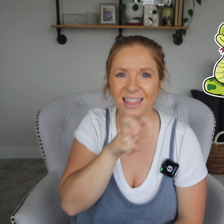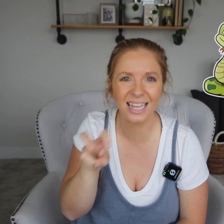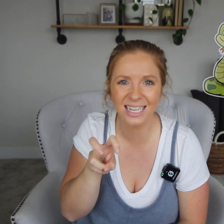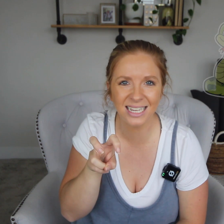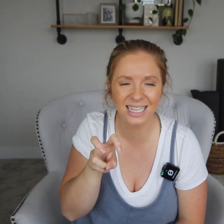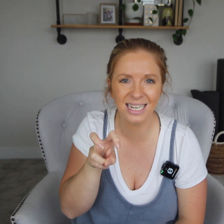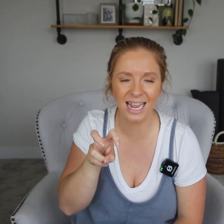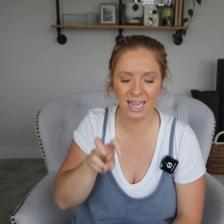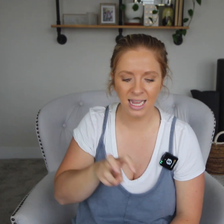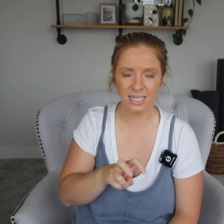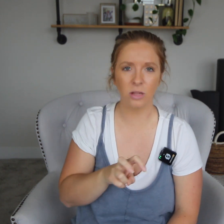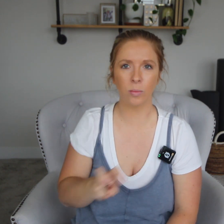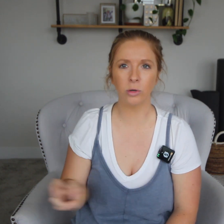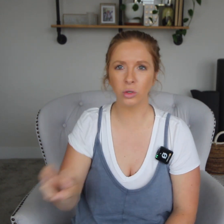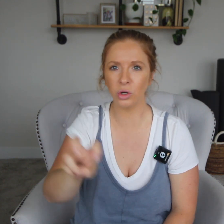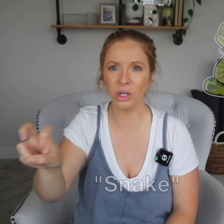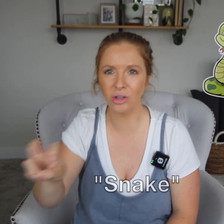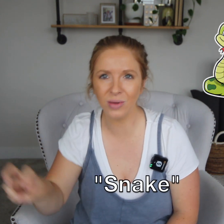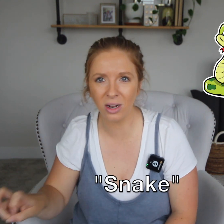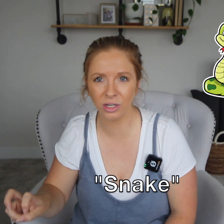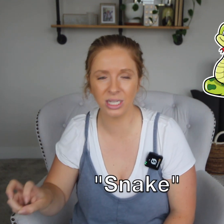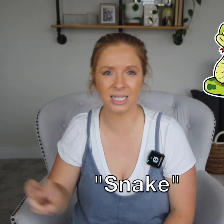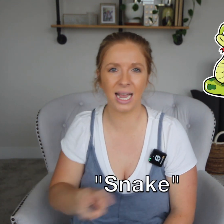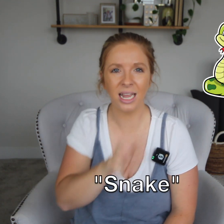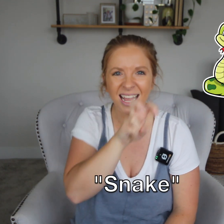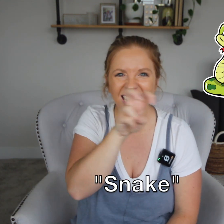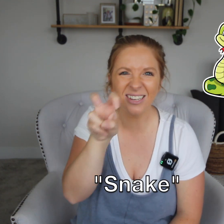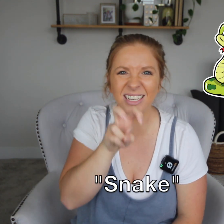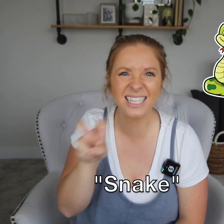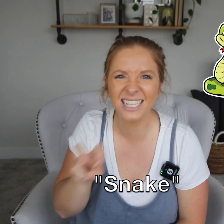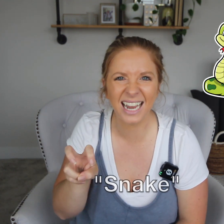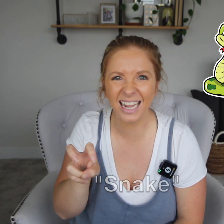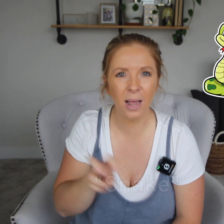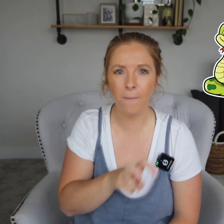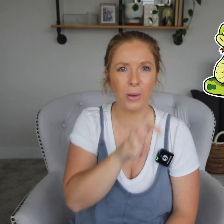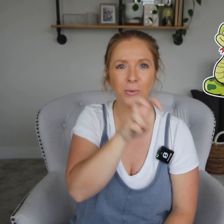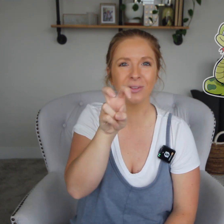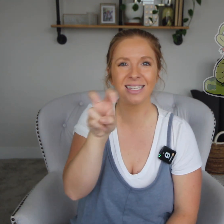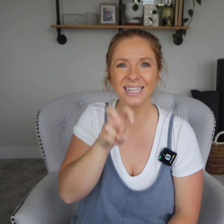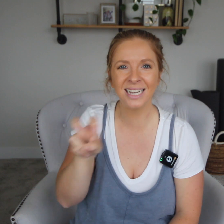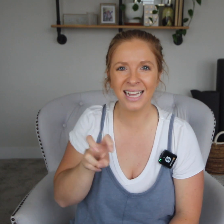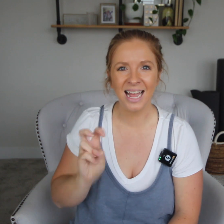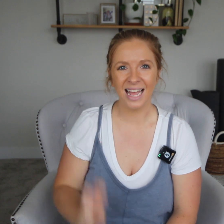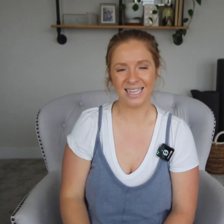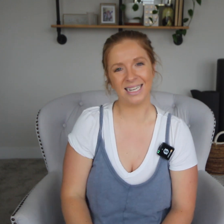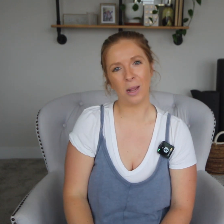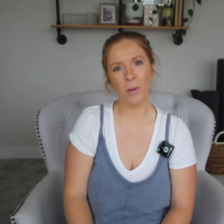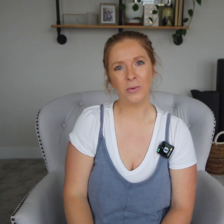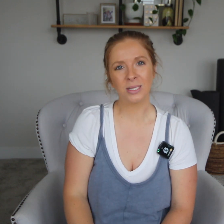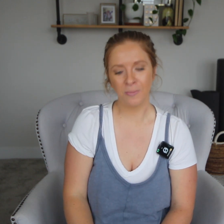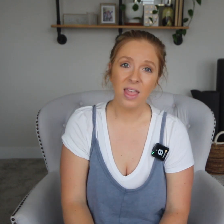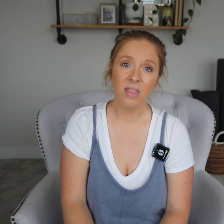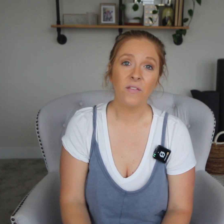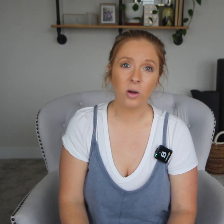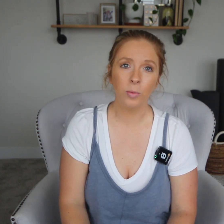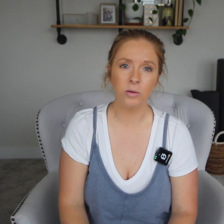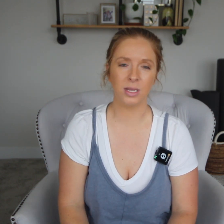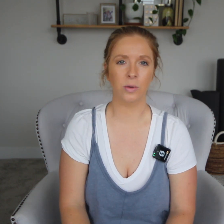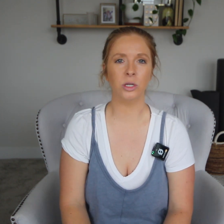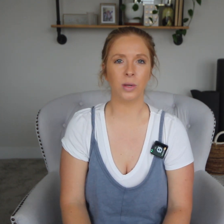the snake slithering motion, or you can do it off to the side. So a snake pose. And then the final pose that we do in